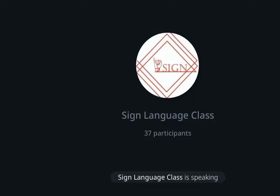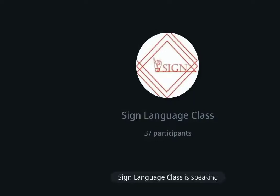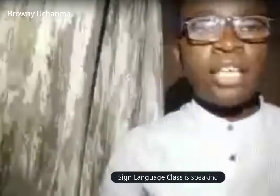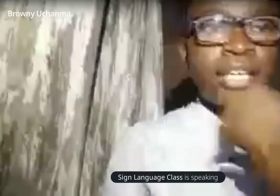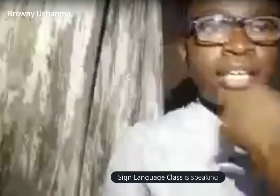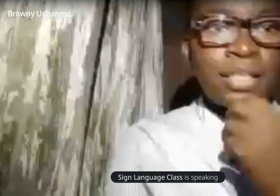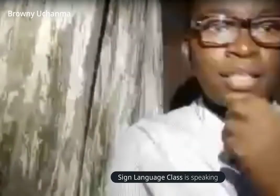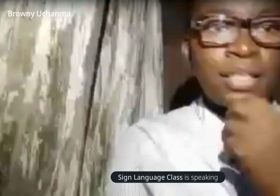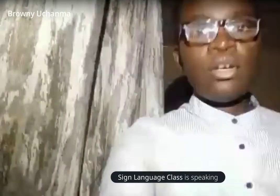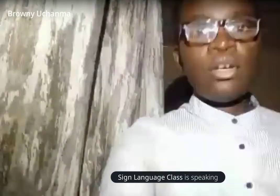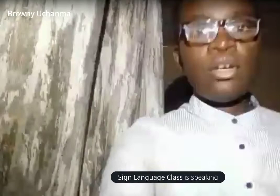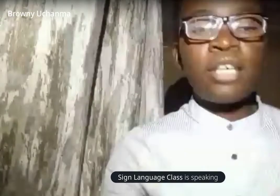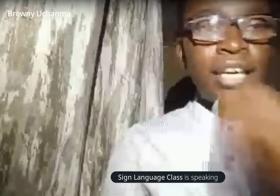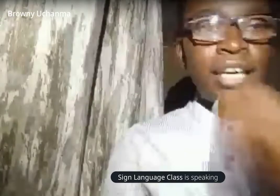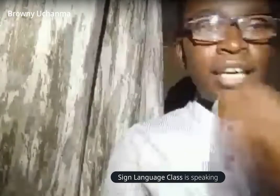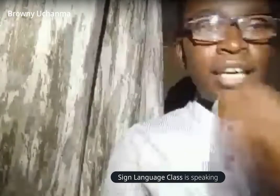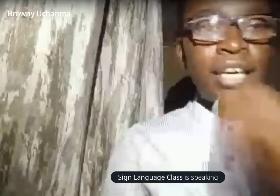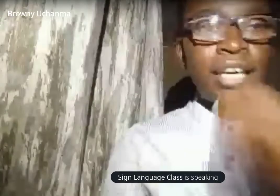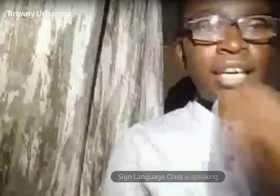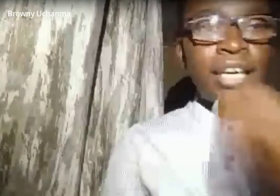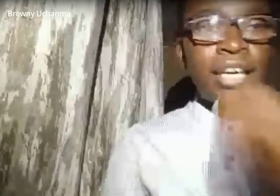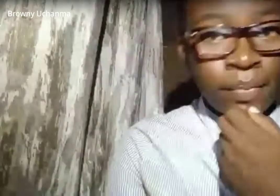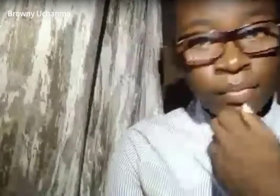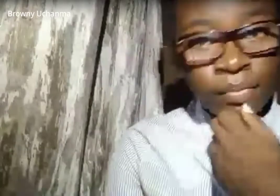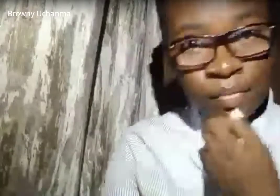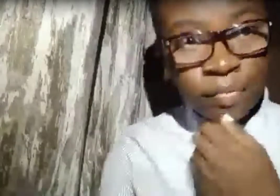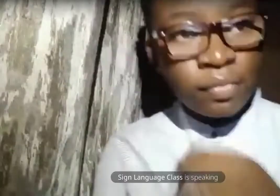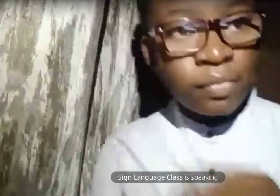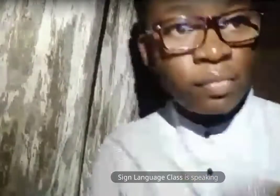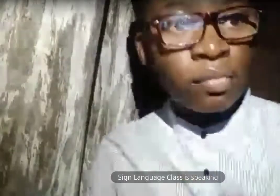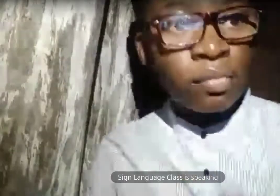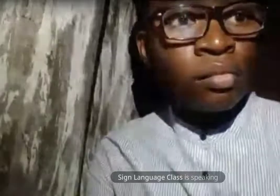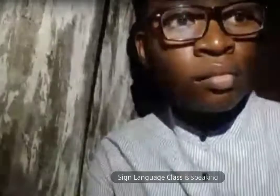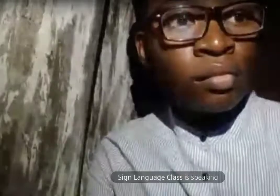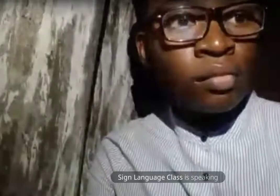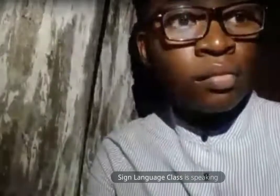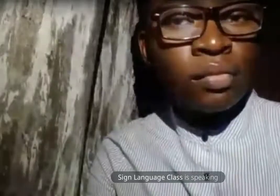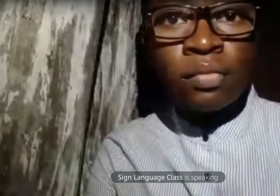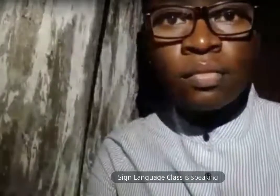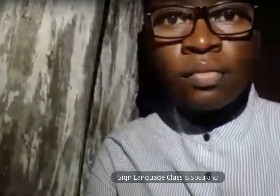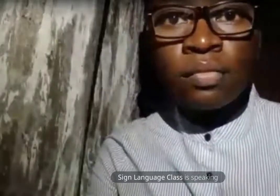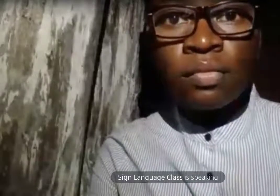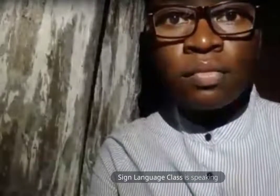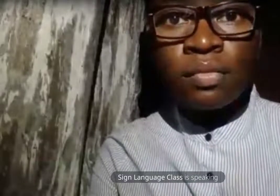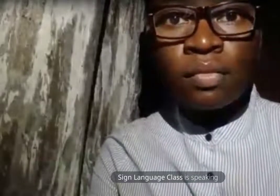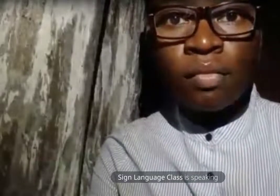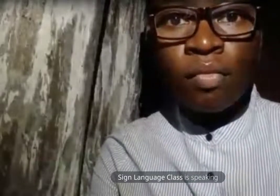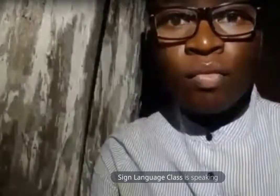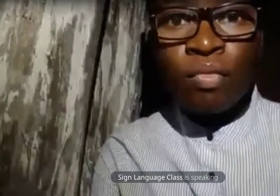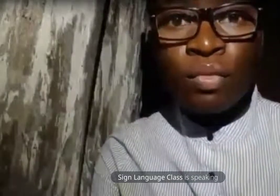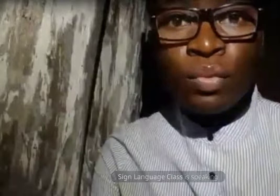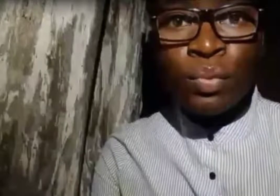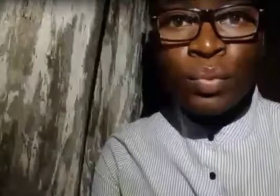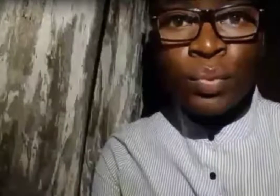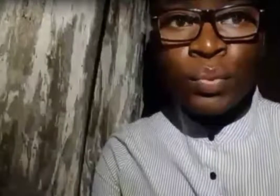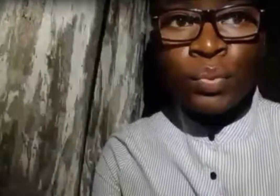Yes, preferably. I'm doing it right now. Okay, thank you.